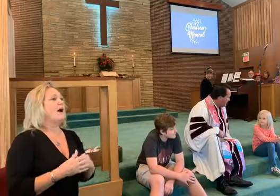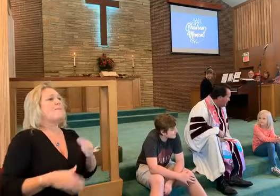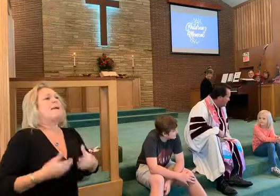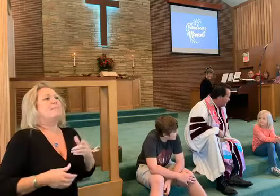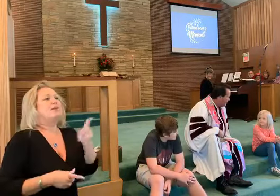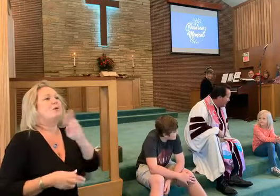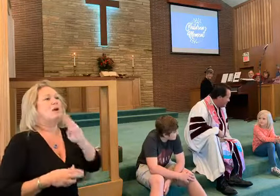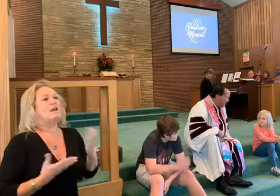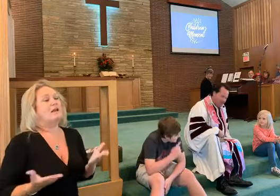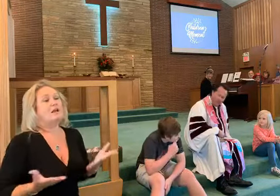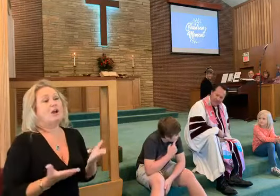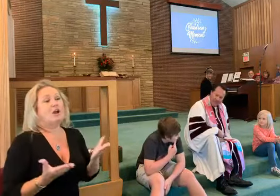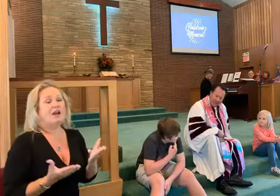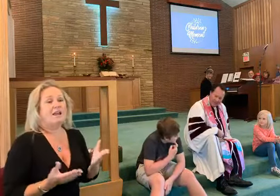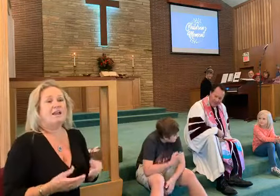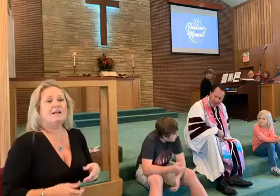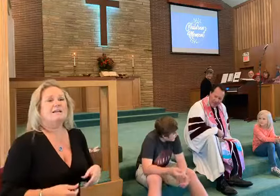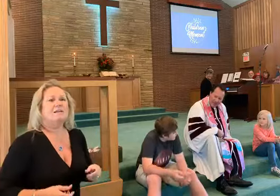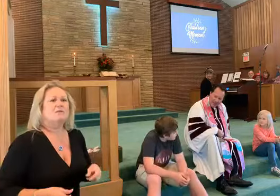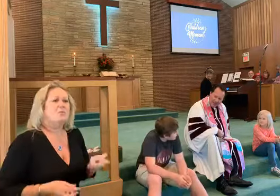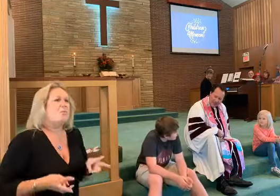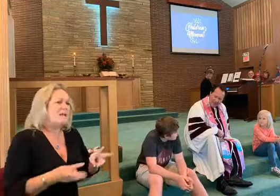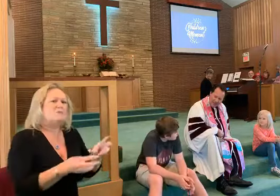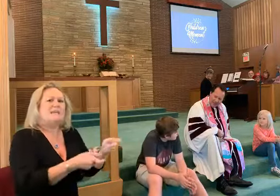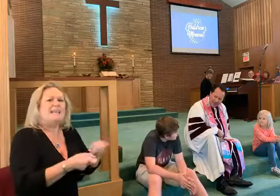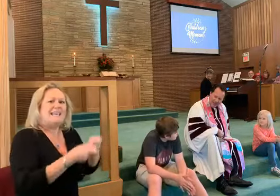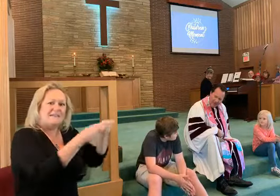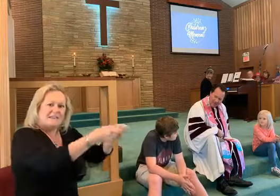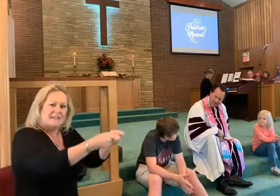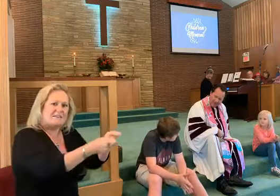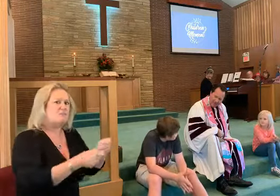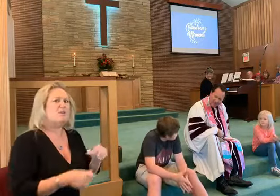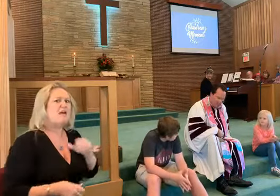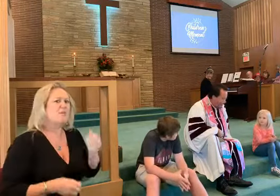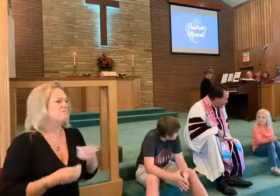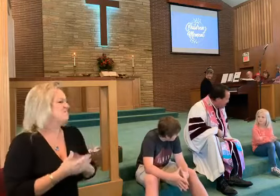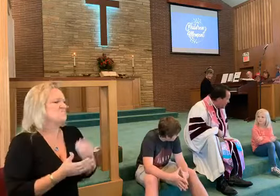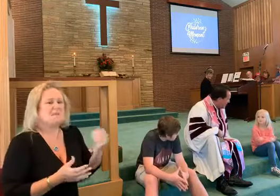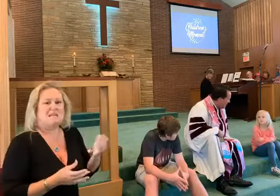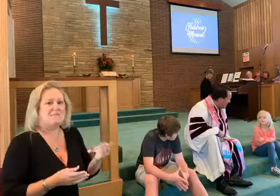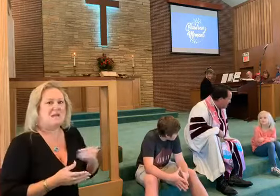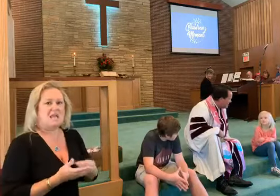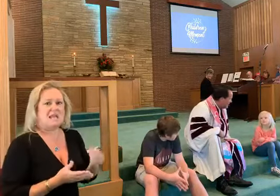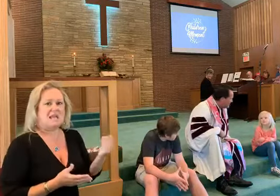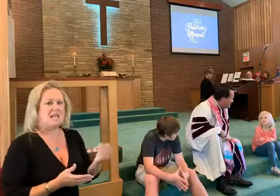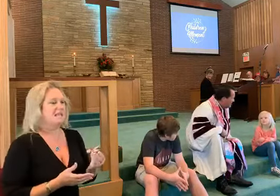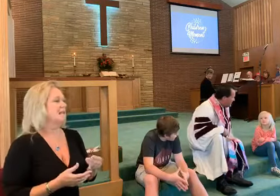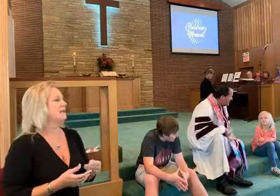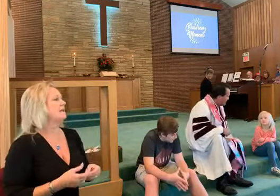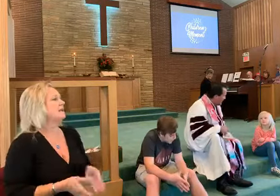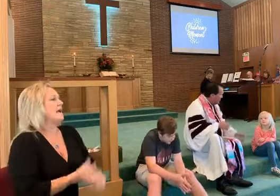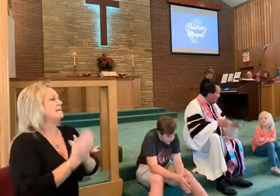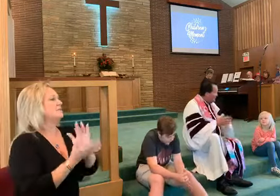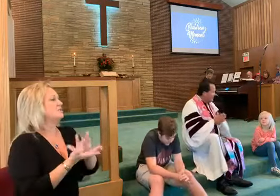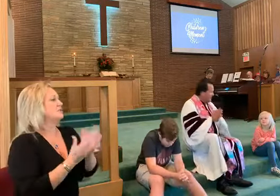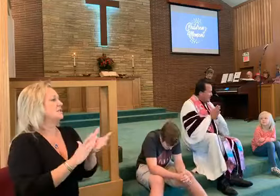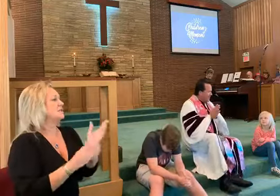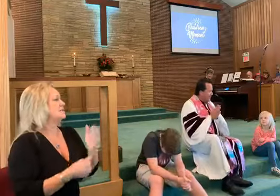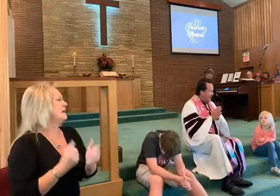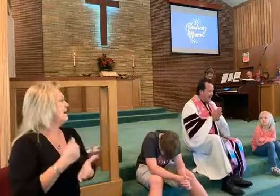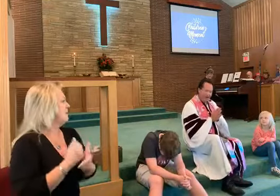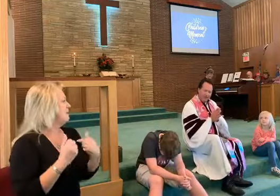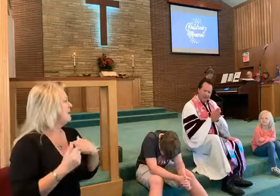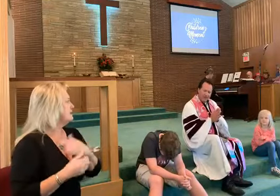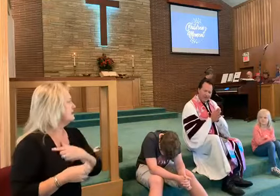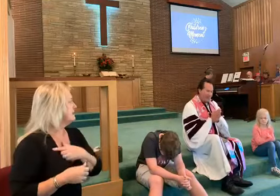you're here. There's lots of ways we can give gifts without spending a penny, right? So think about that. Let's ask Jesus to help us